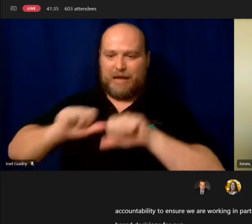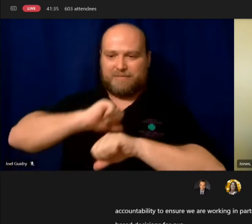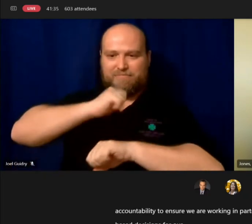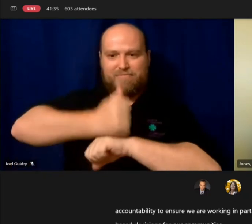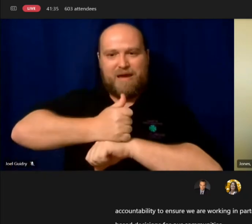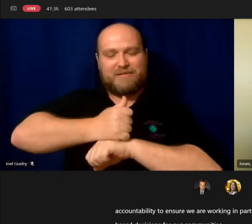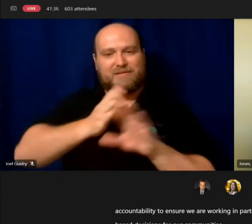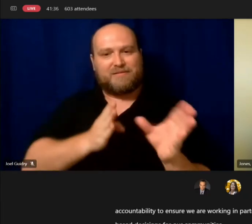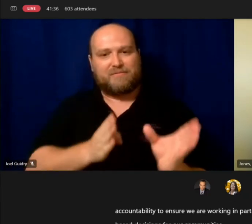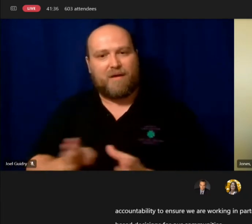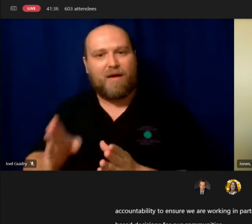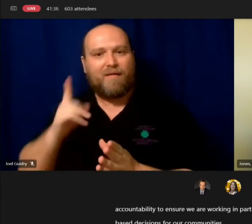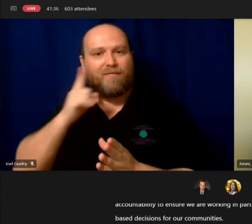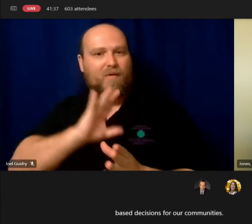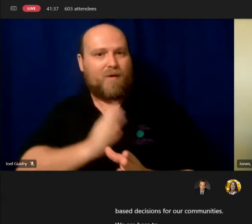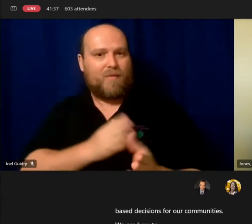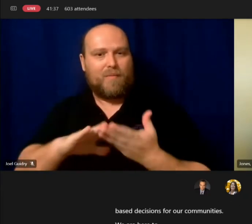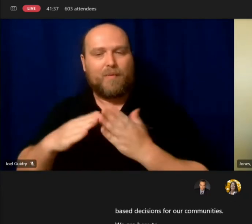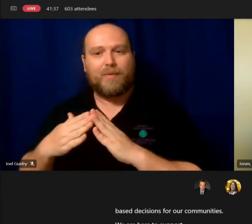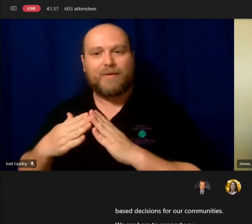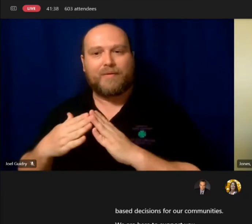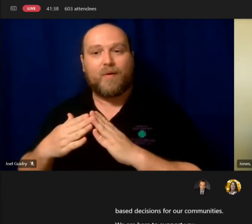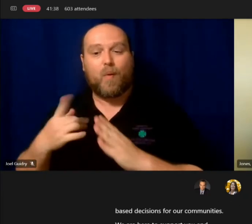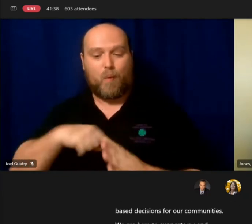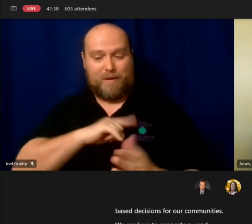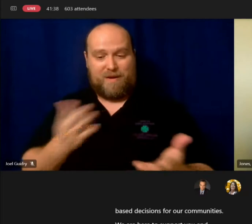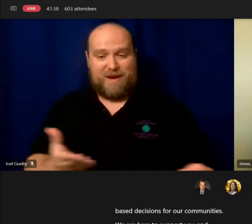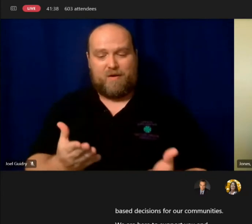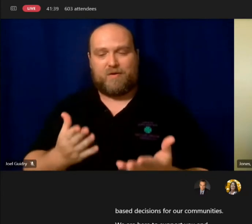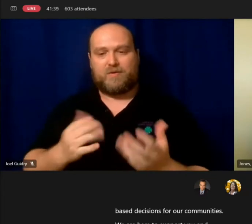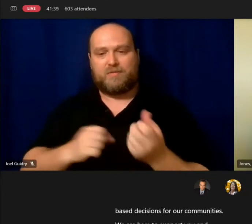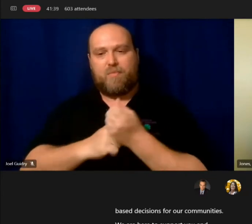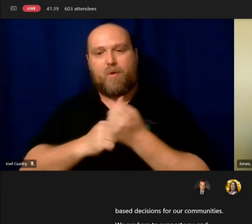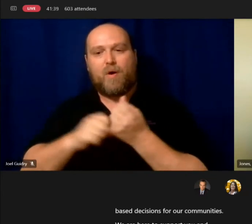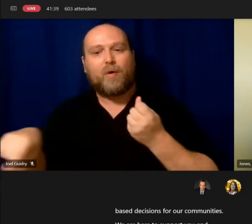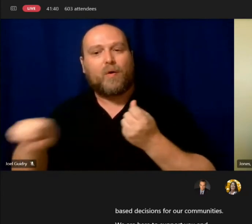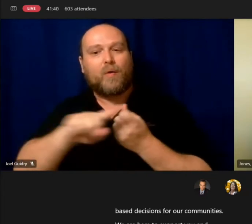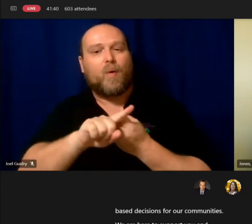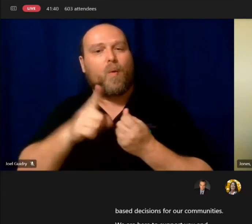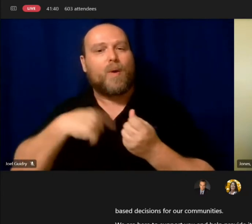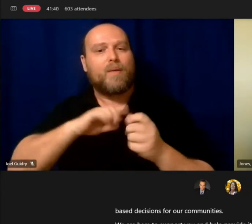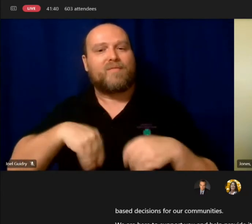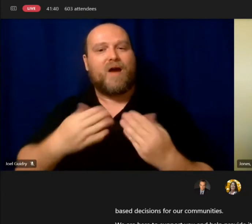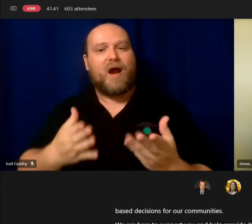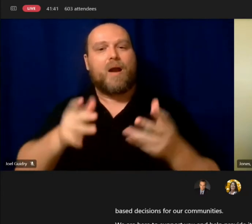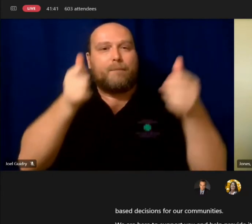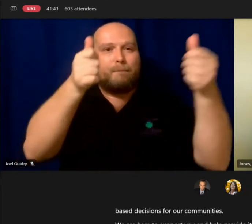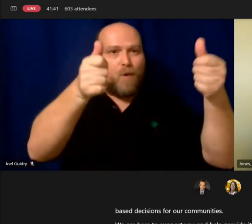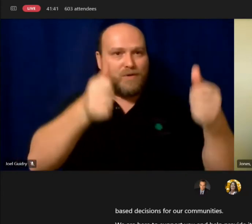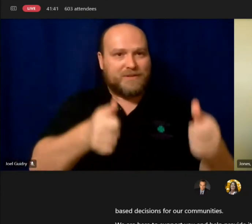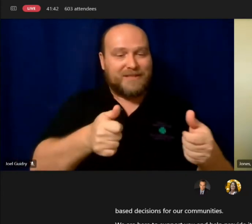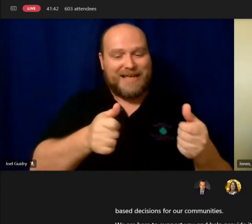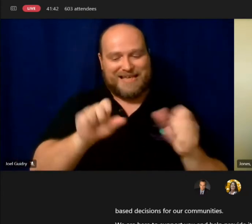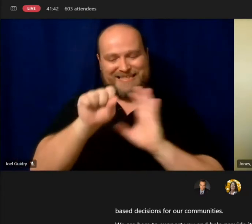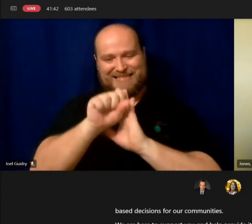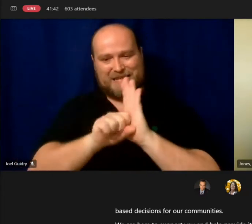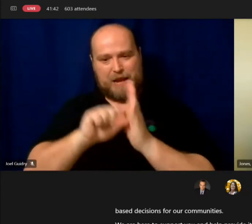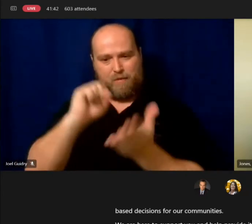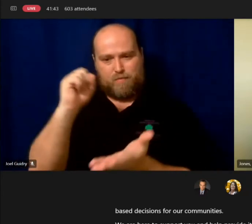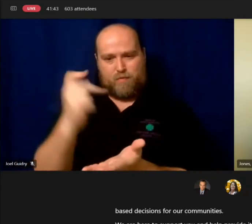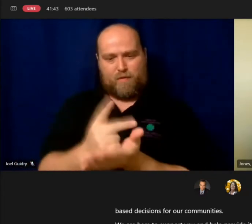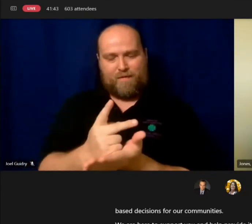here to support you and have provided posted, state-approved virtual learning options for those who are unable